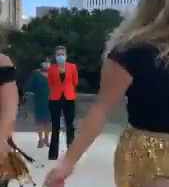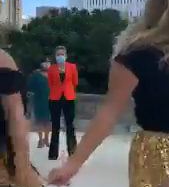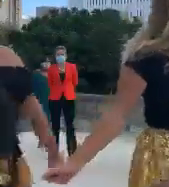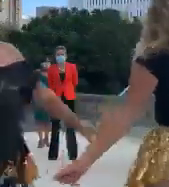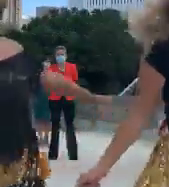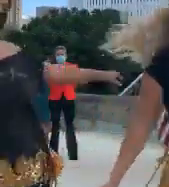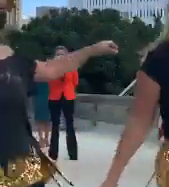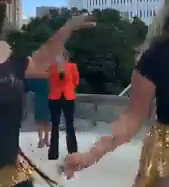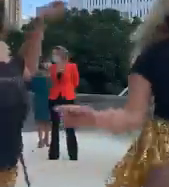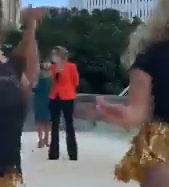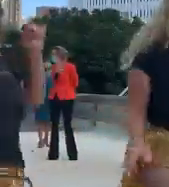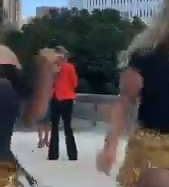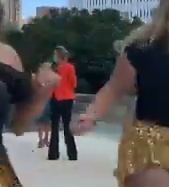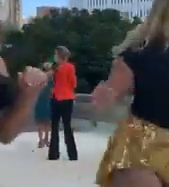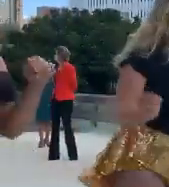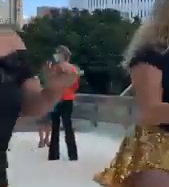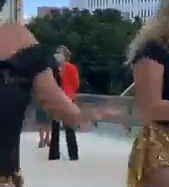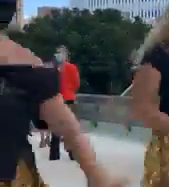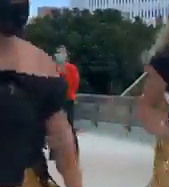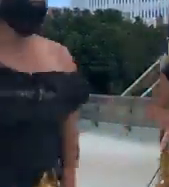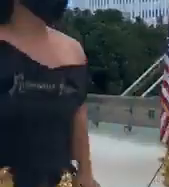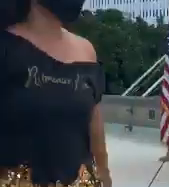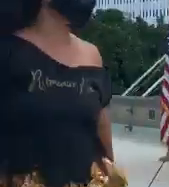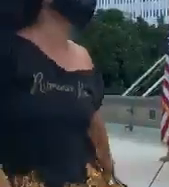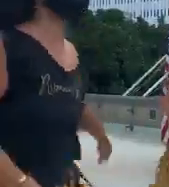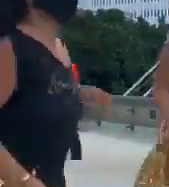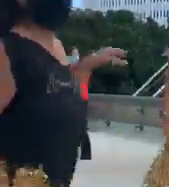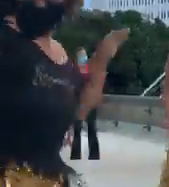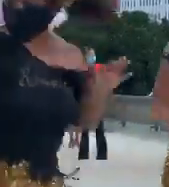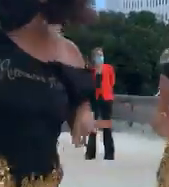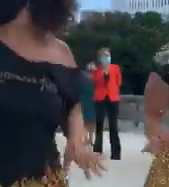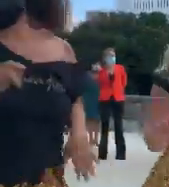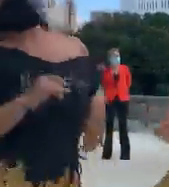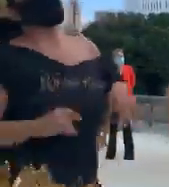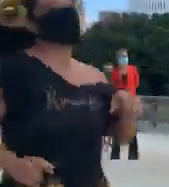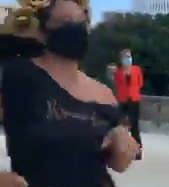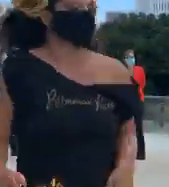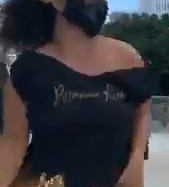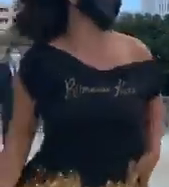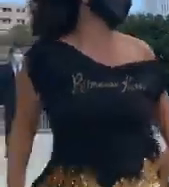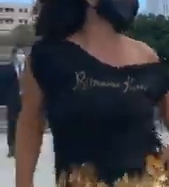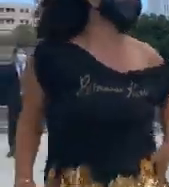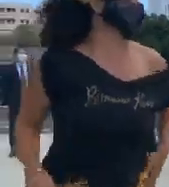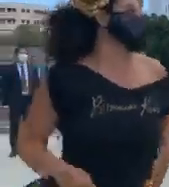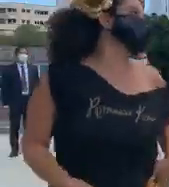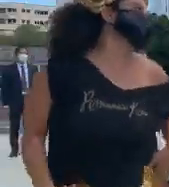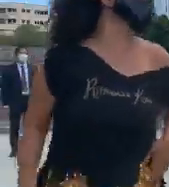Voy a reír, voy a bailar, vivir, la, la, la, la, voy a reír.